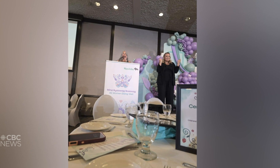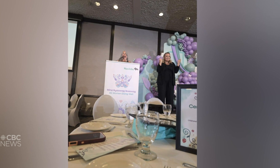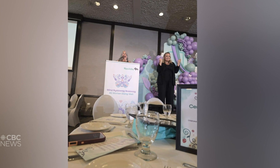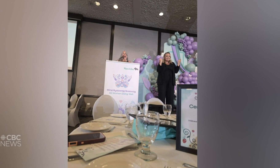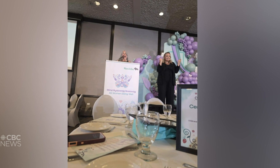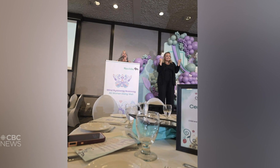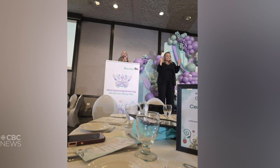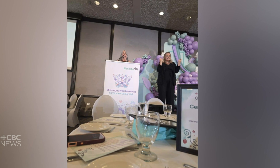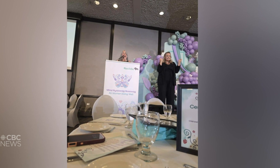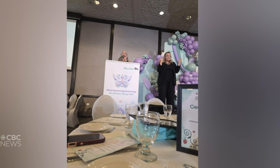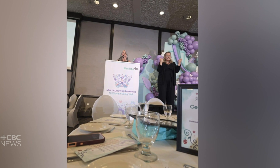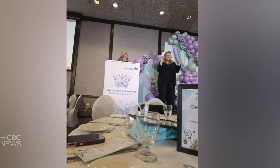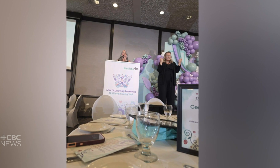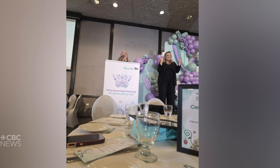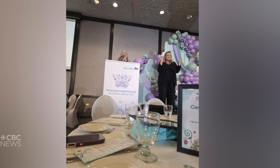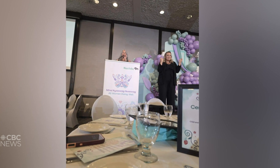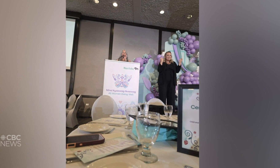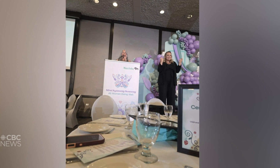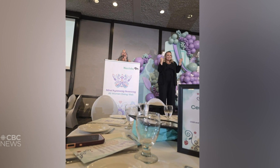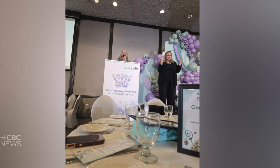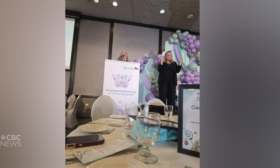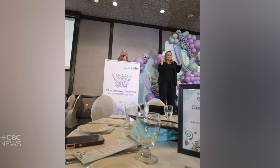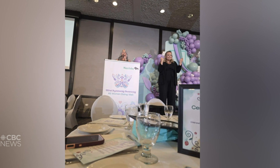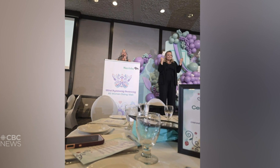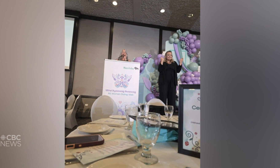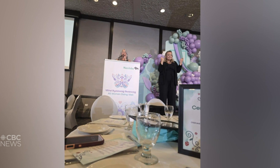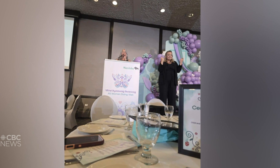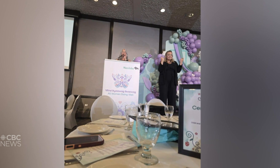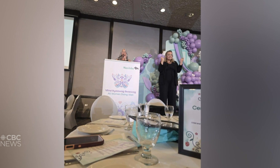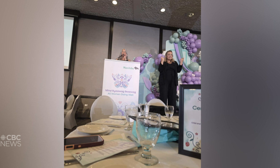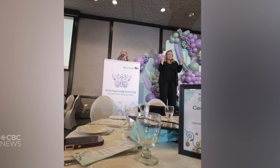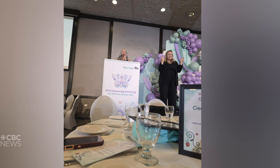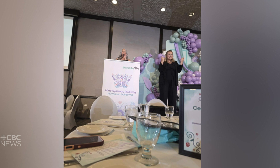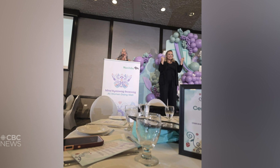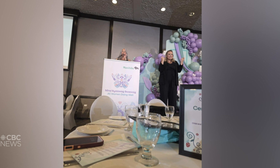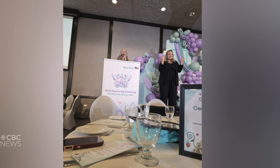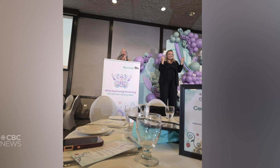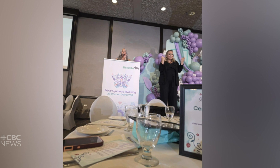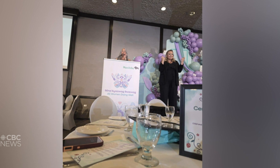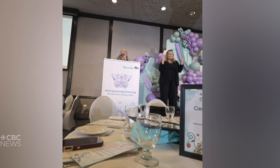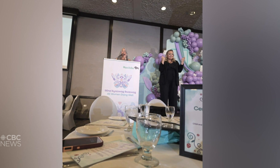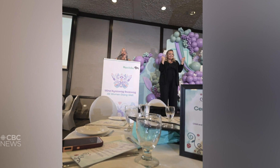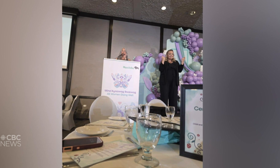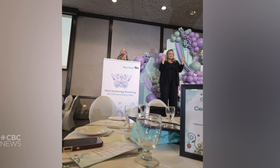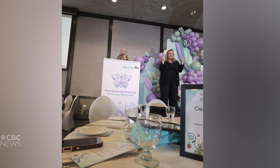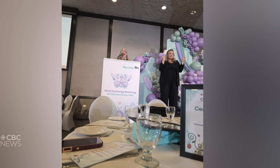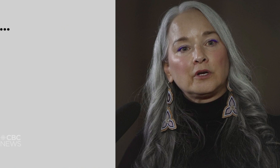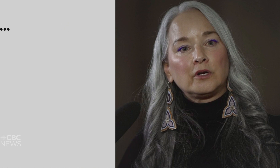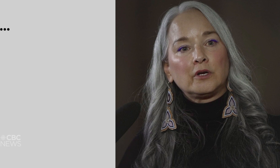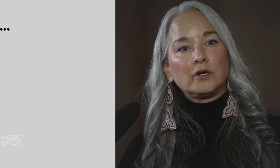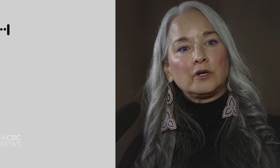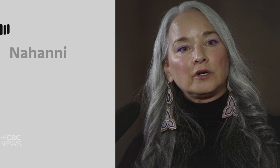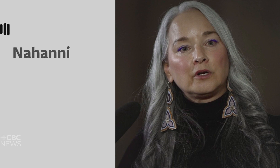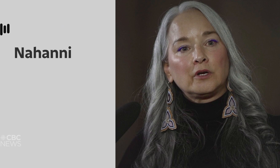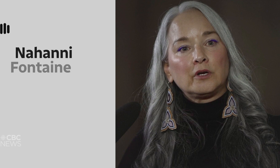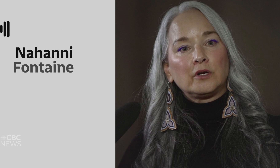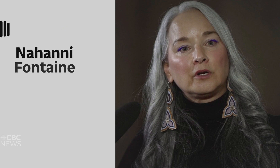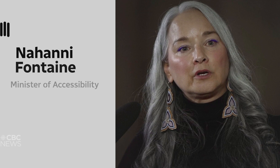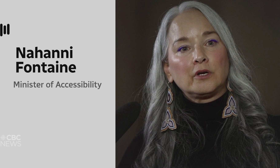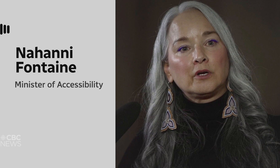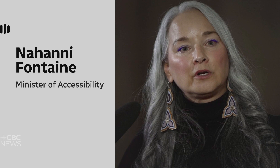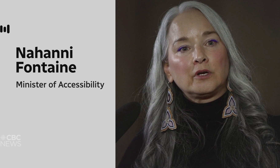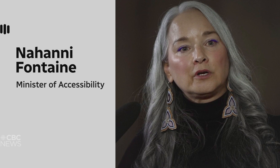issue. She thought it was best to have the interpreter move to the table where the two women were seated. Her office is getting in touch with Osher. I